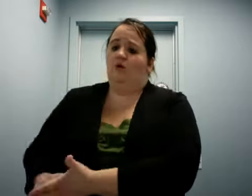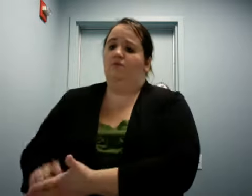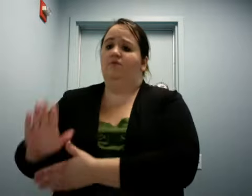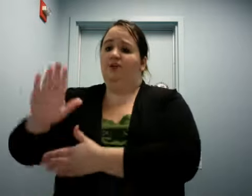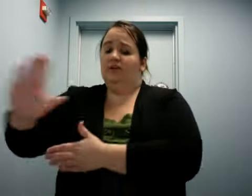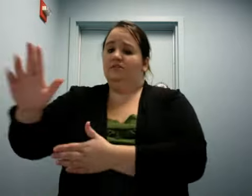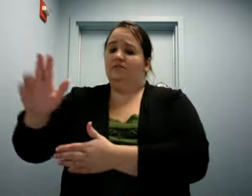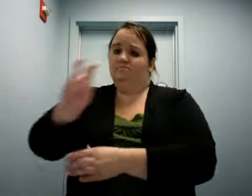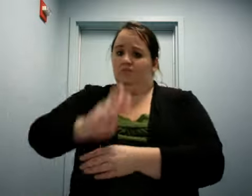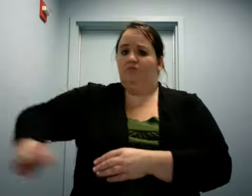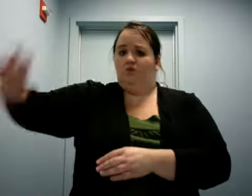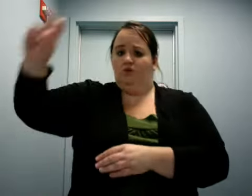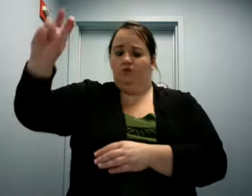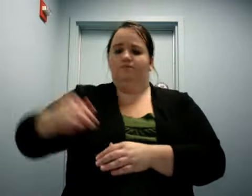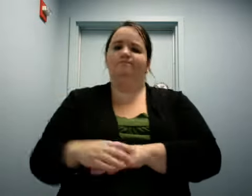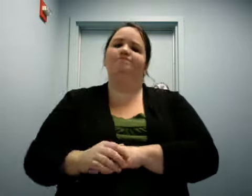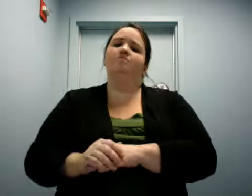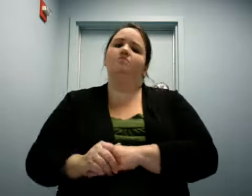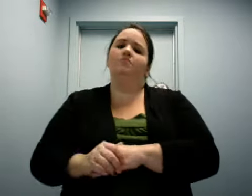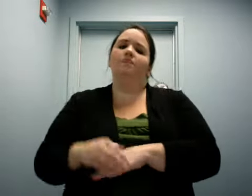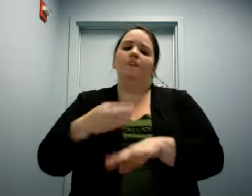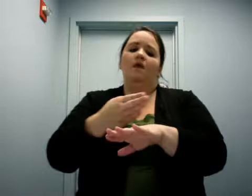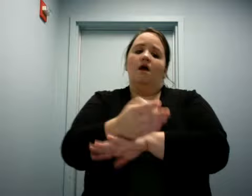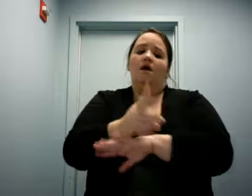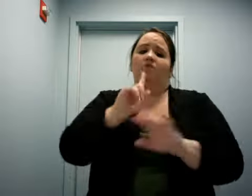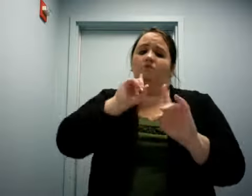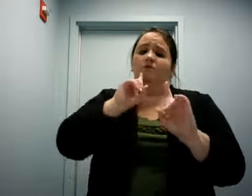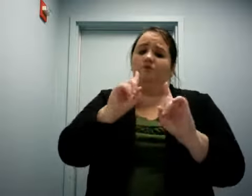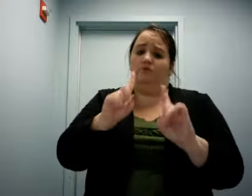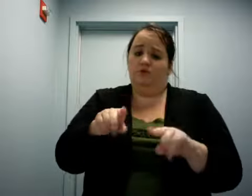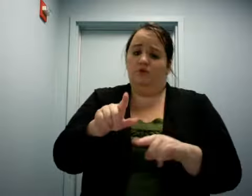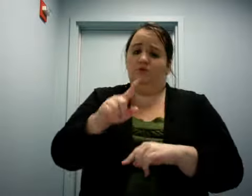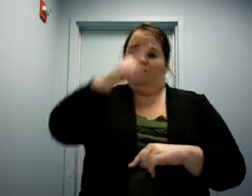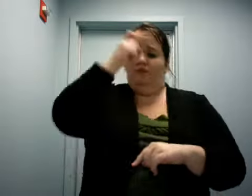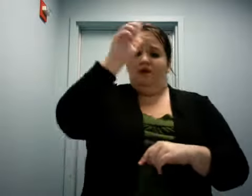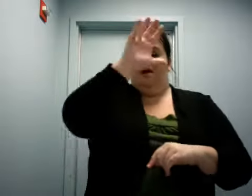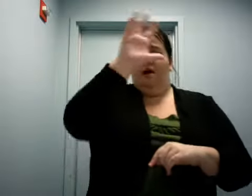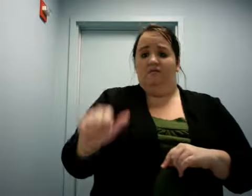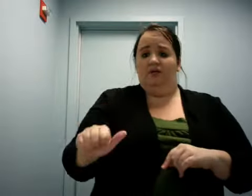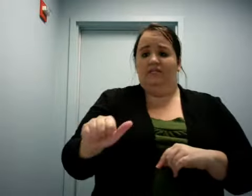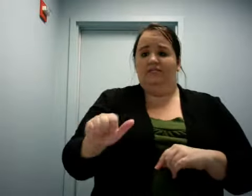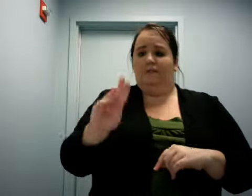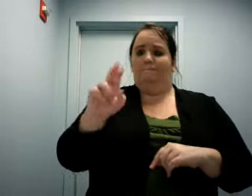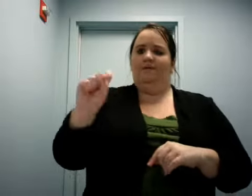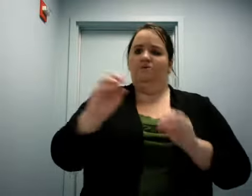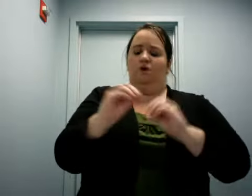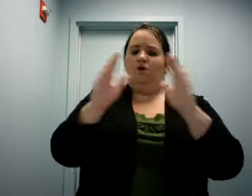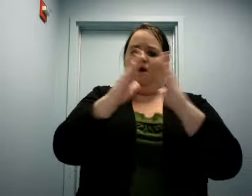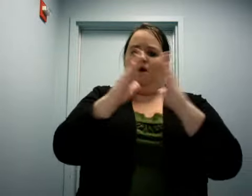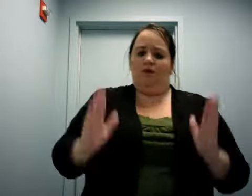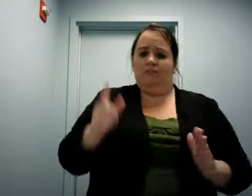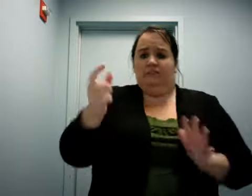After referring to the black Africans as beasts who have no houses, he writes, they are also people without